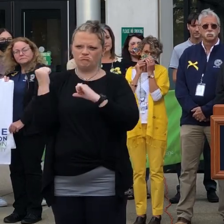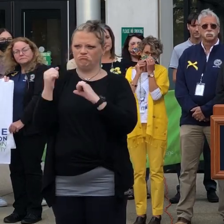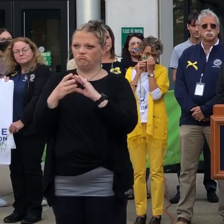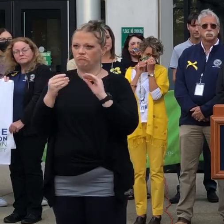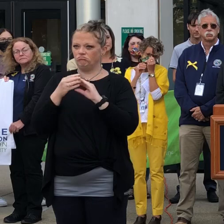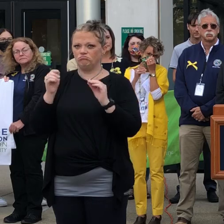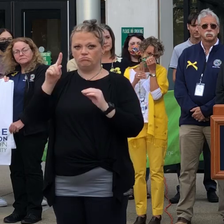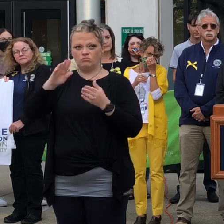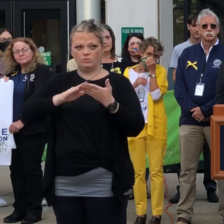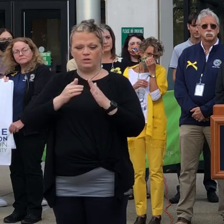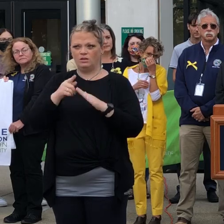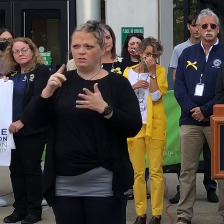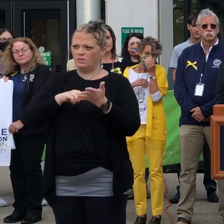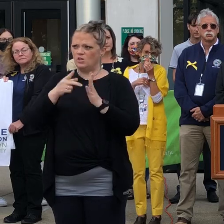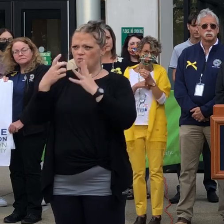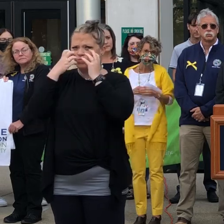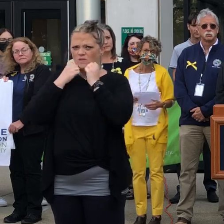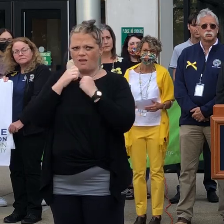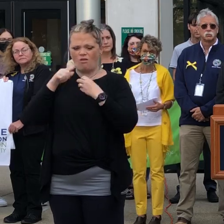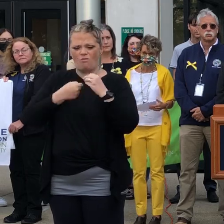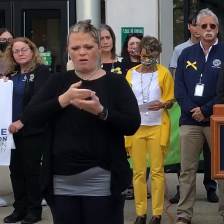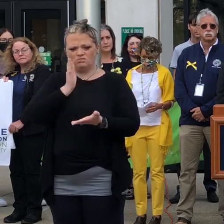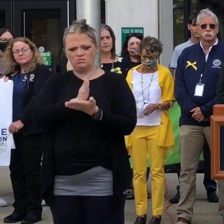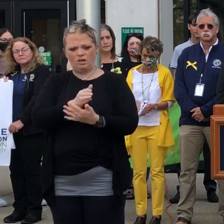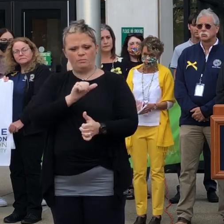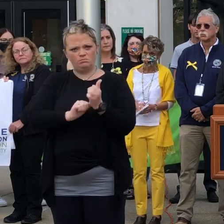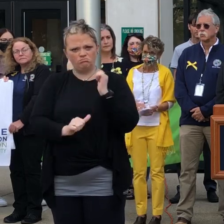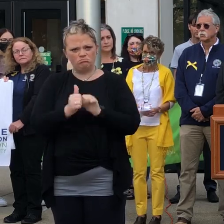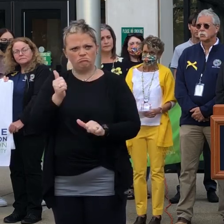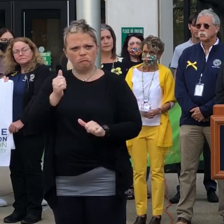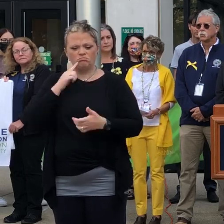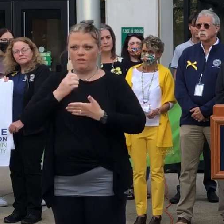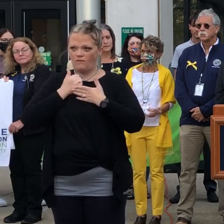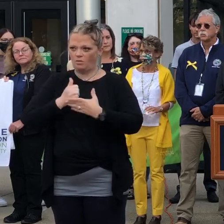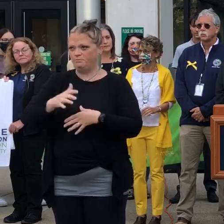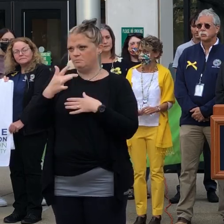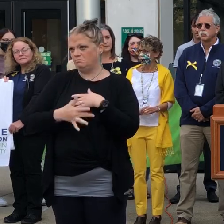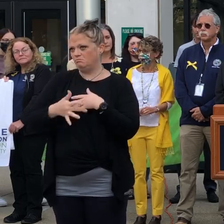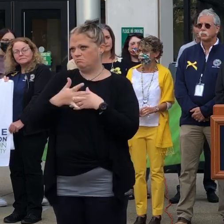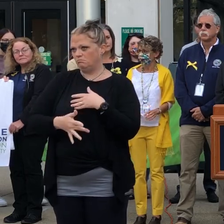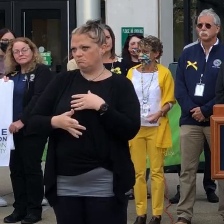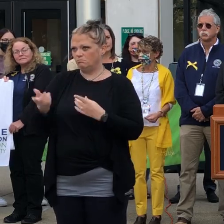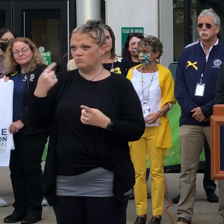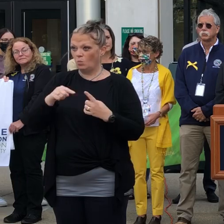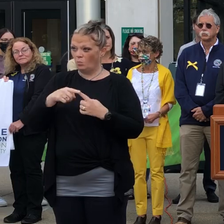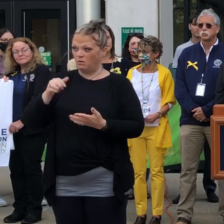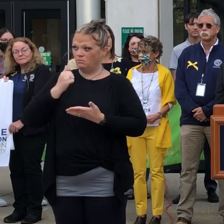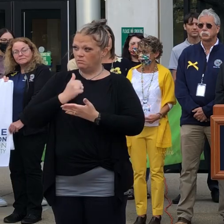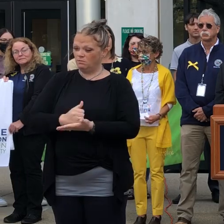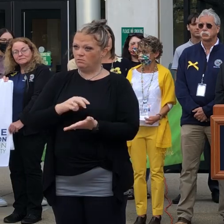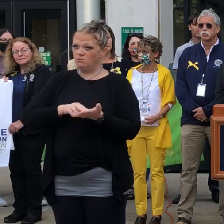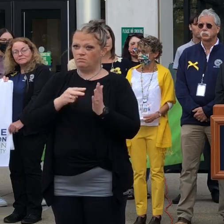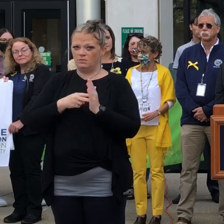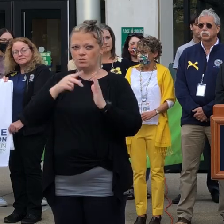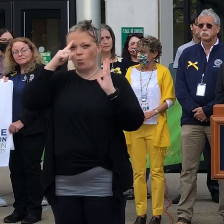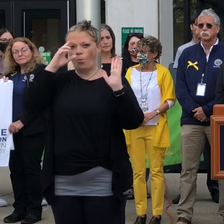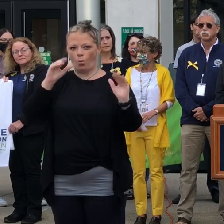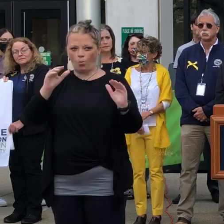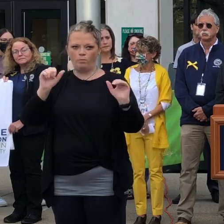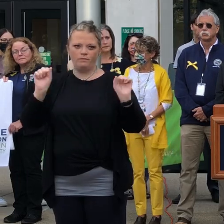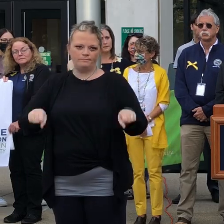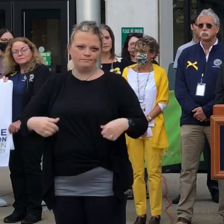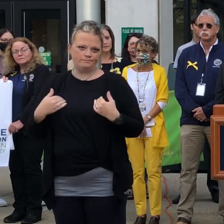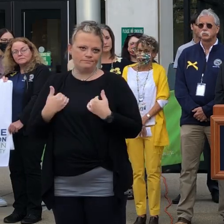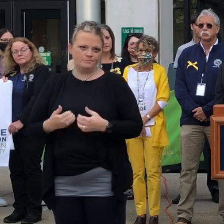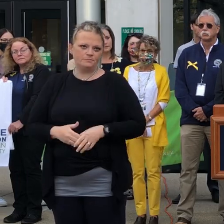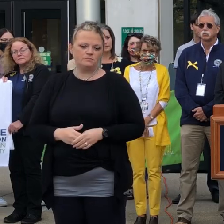that you care about preventing suicide and that there is help available, and when there is help, there is hope. The